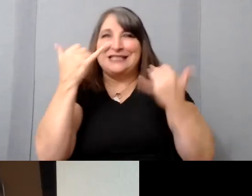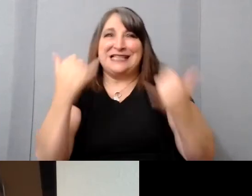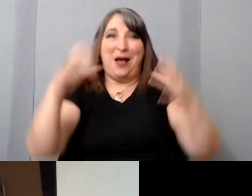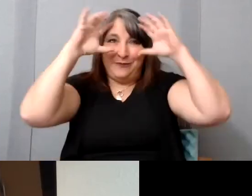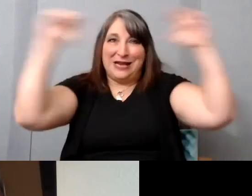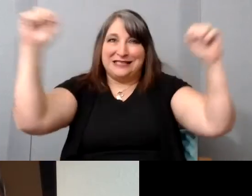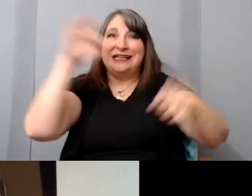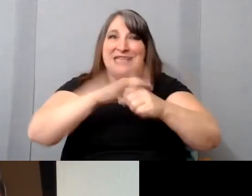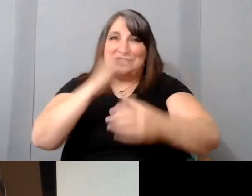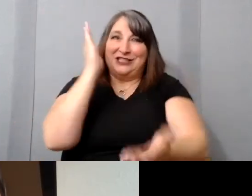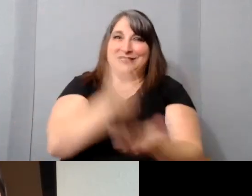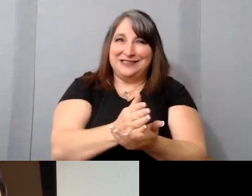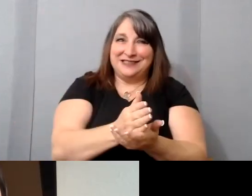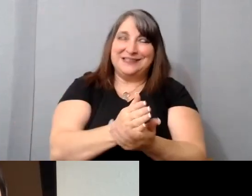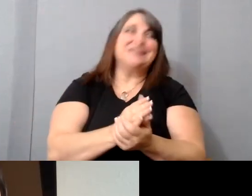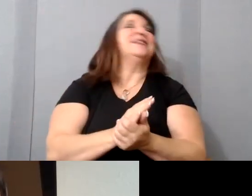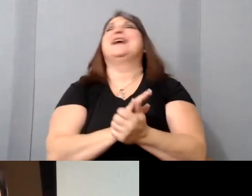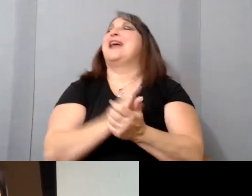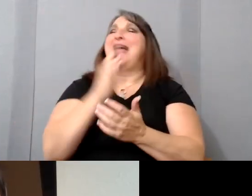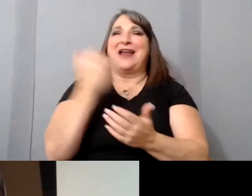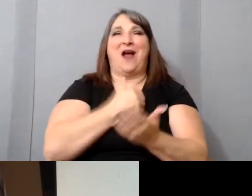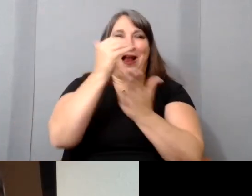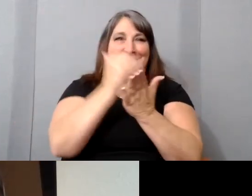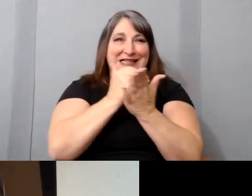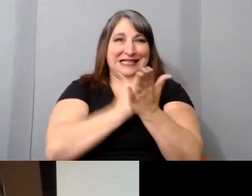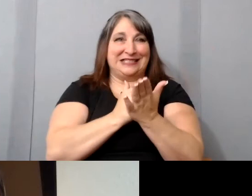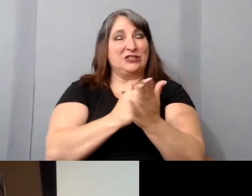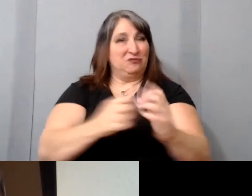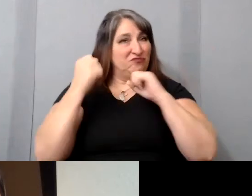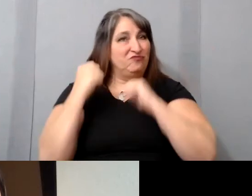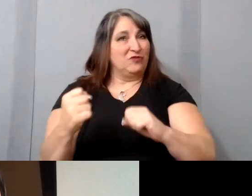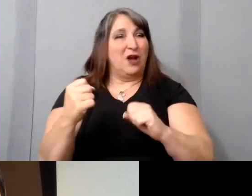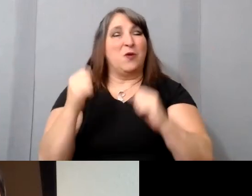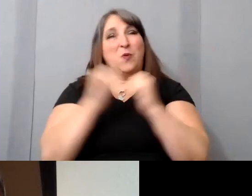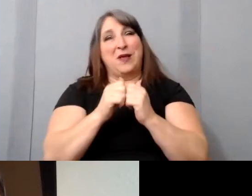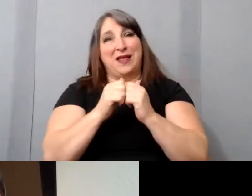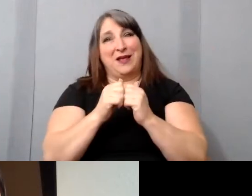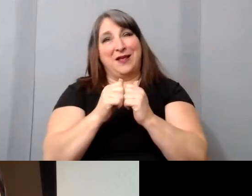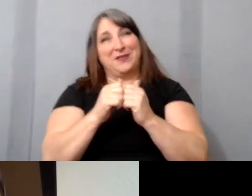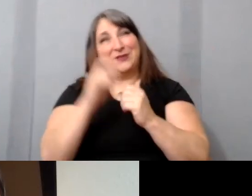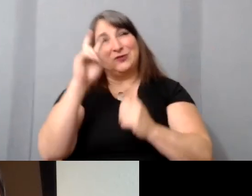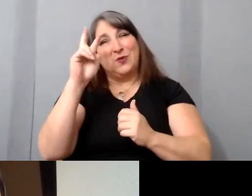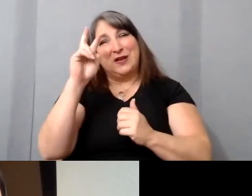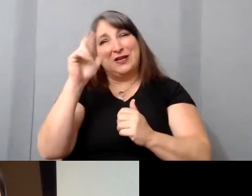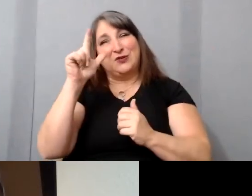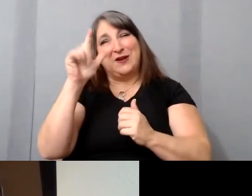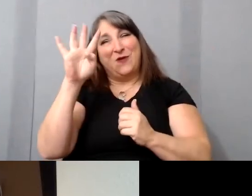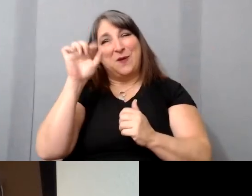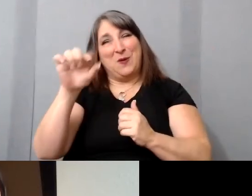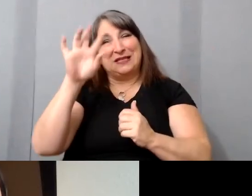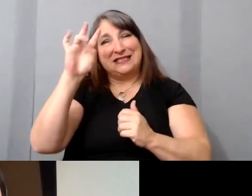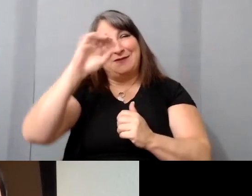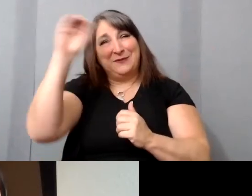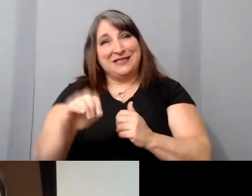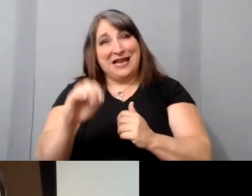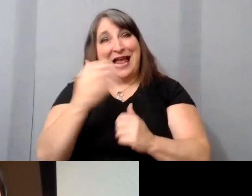election season anymore. And our list remained rather healthy with an open rate of 24.7%. We even grew our email